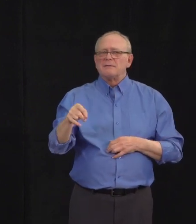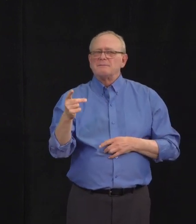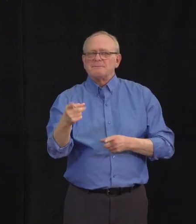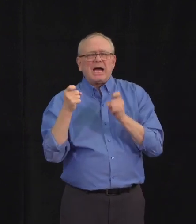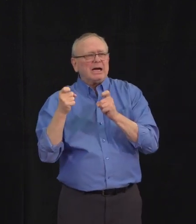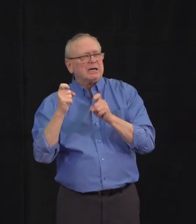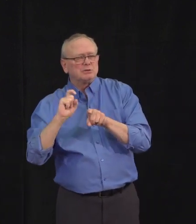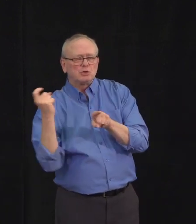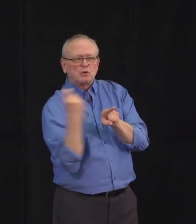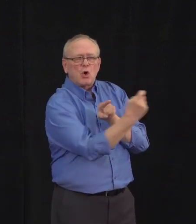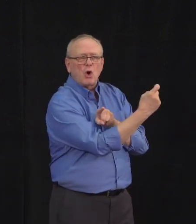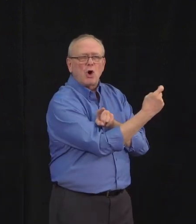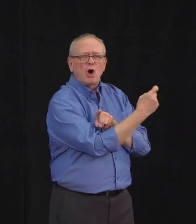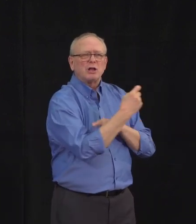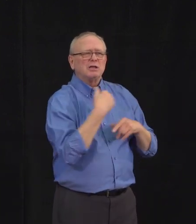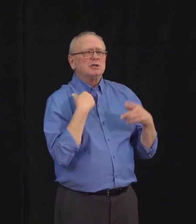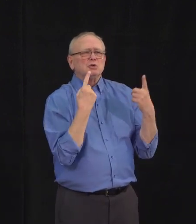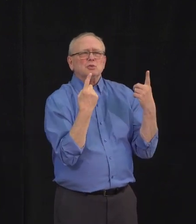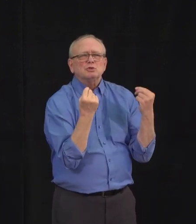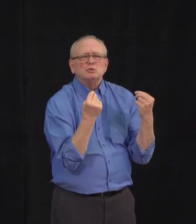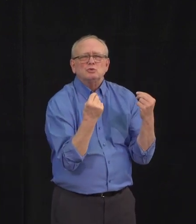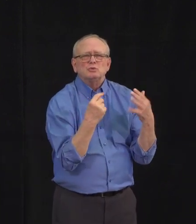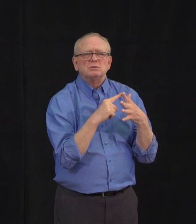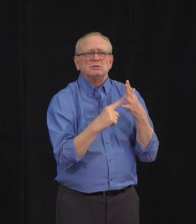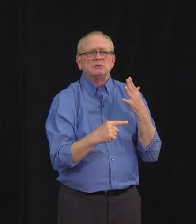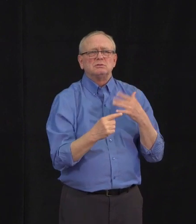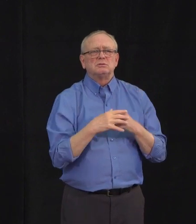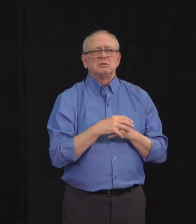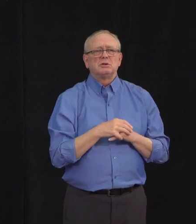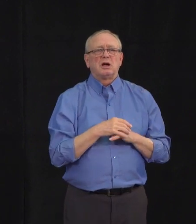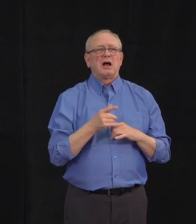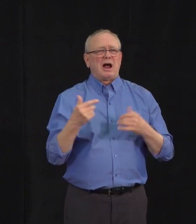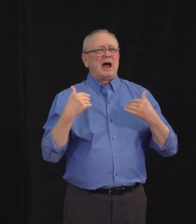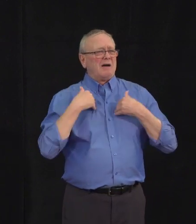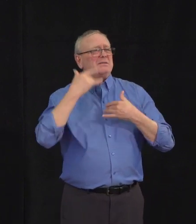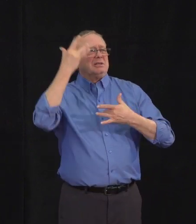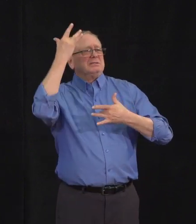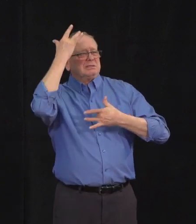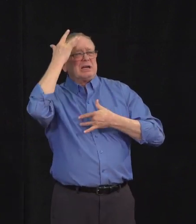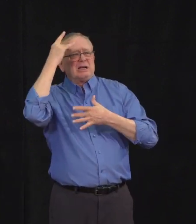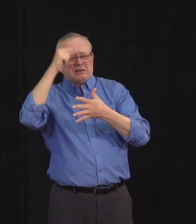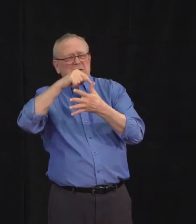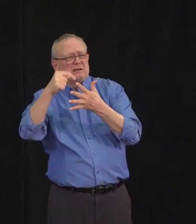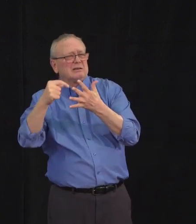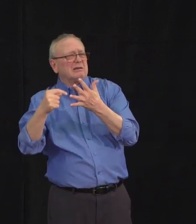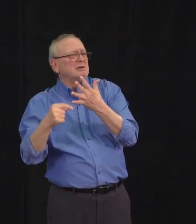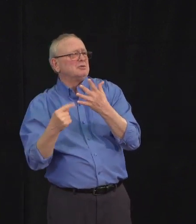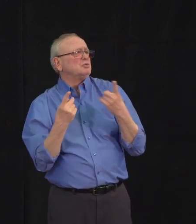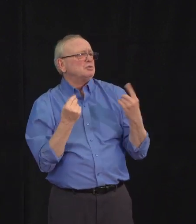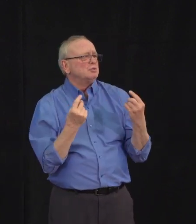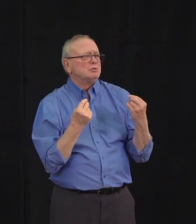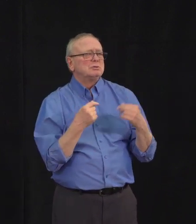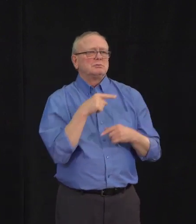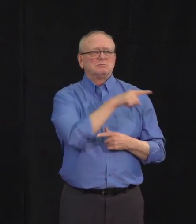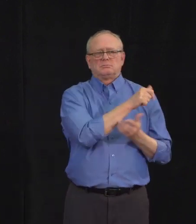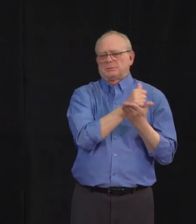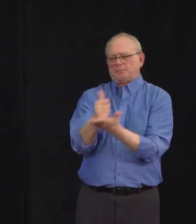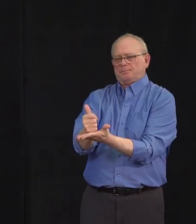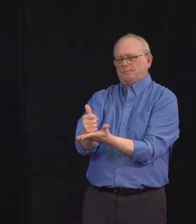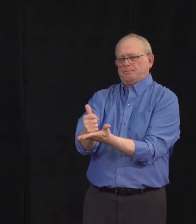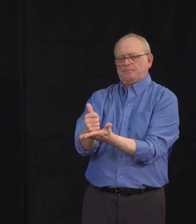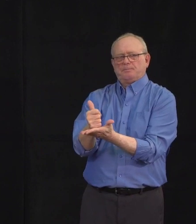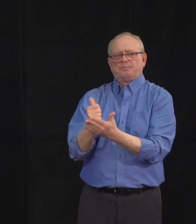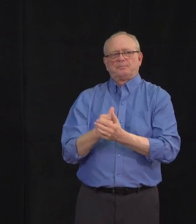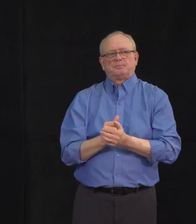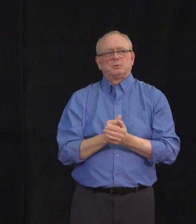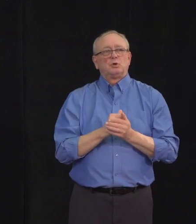how to respond to a resident or a staff who have symptoms related to COVID. These early measures make it possible to keep